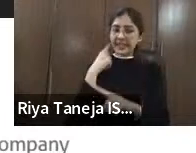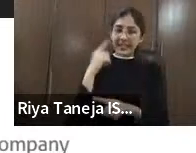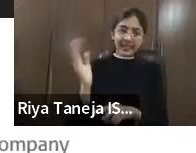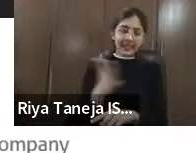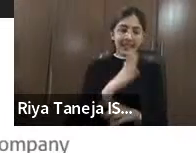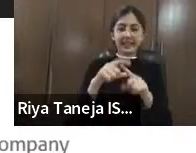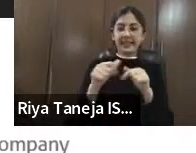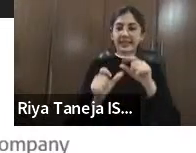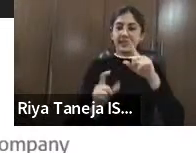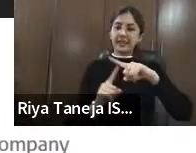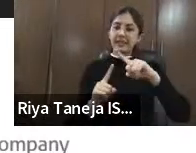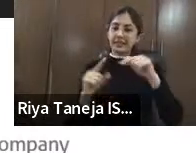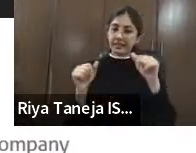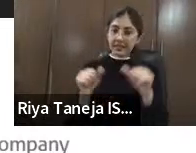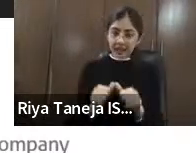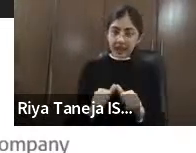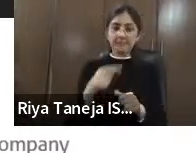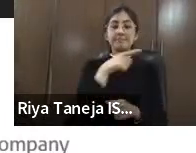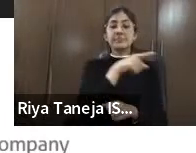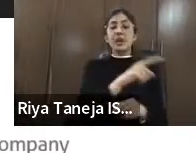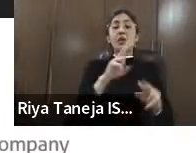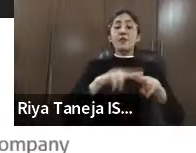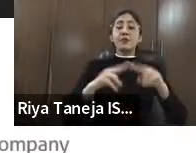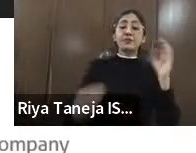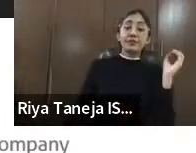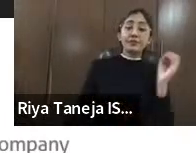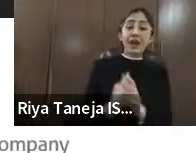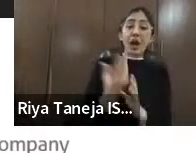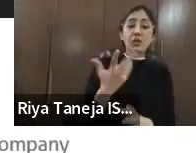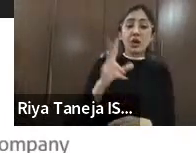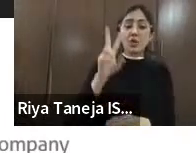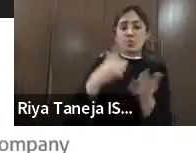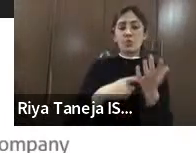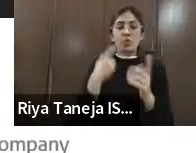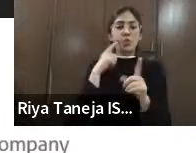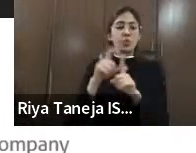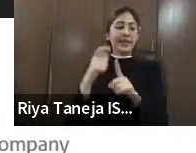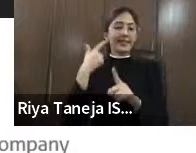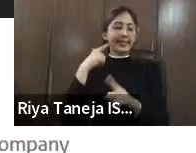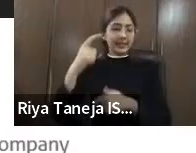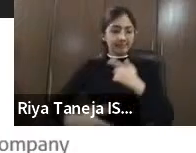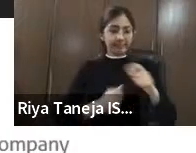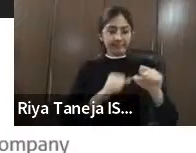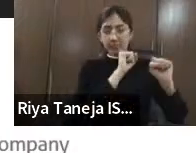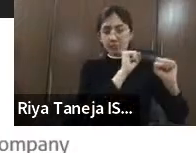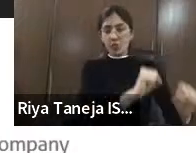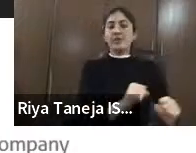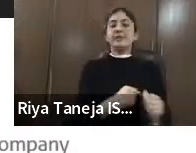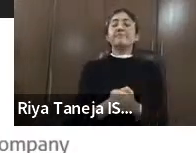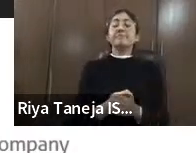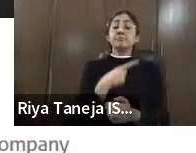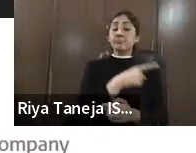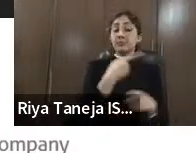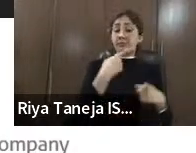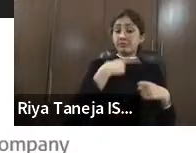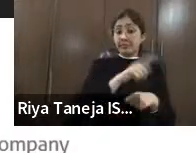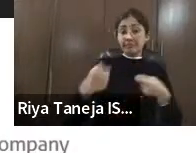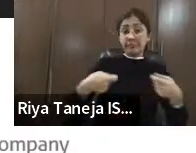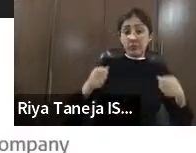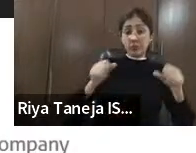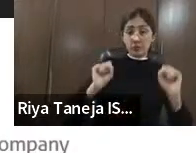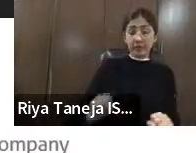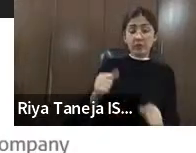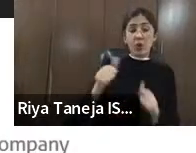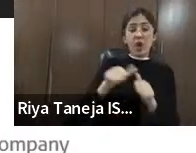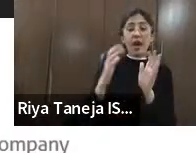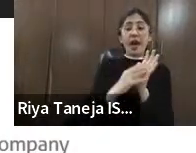Secretary, Vriddhi Training Cum Production Center. Ms. Dutta is a hands-on entrepreneur of an advertising agency,